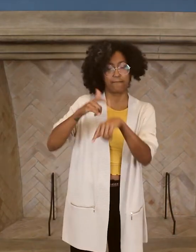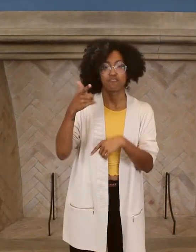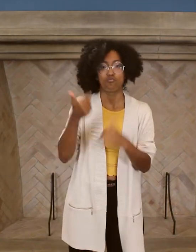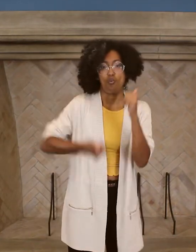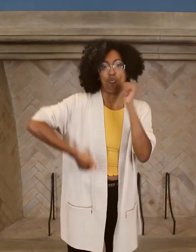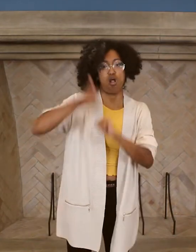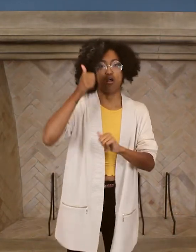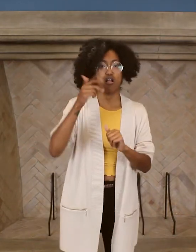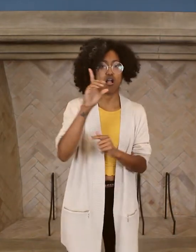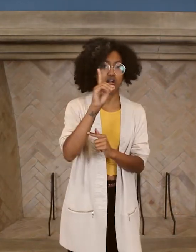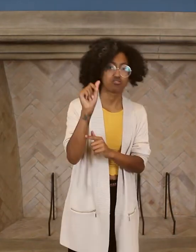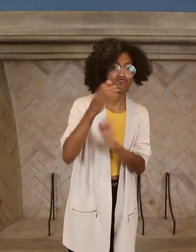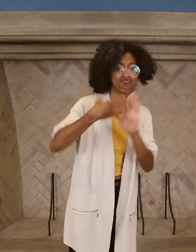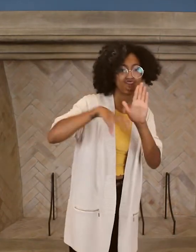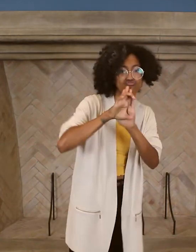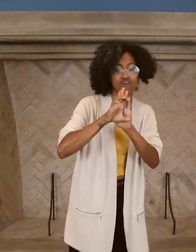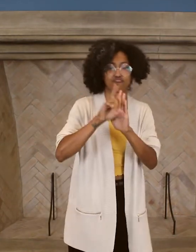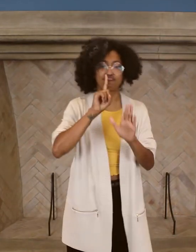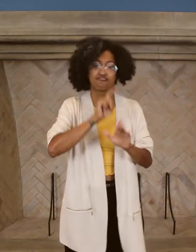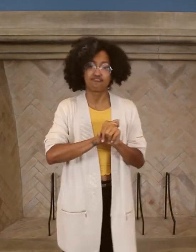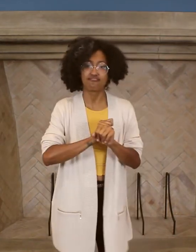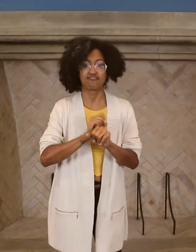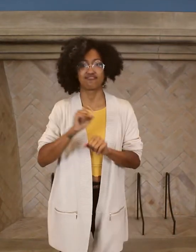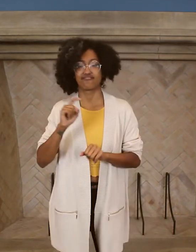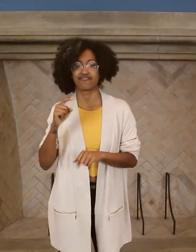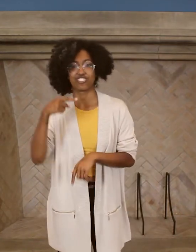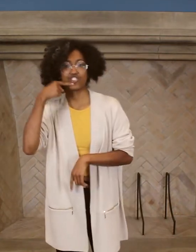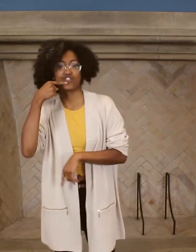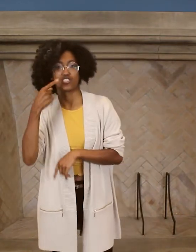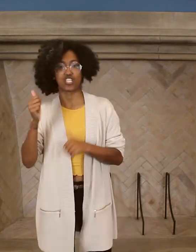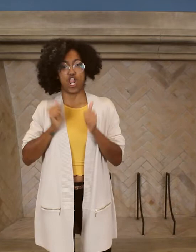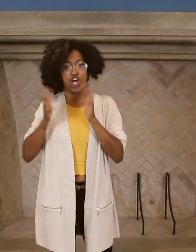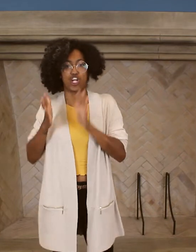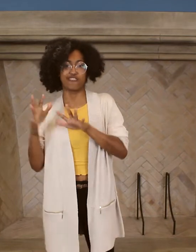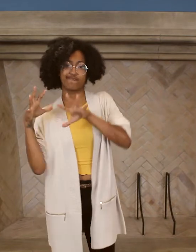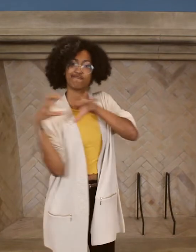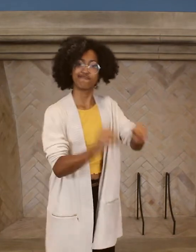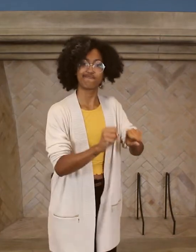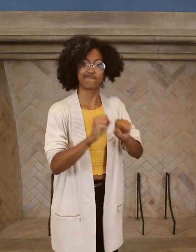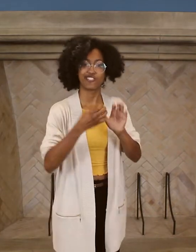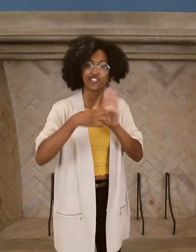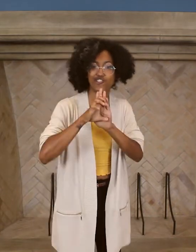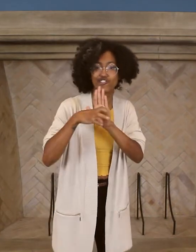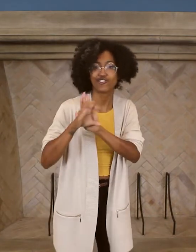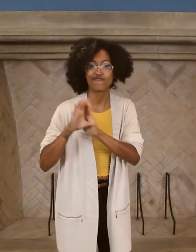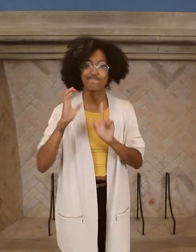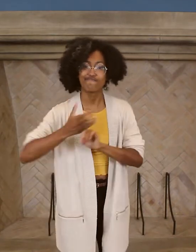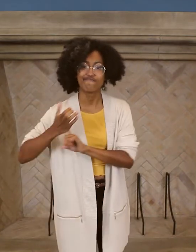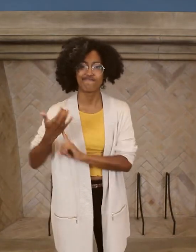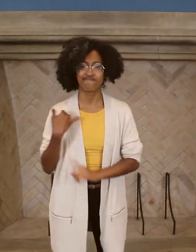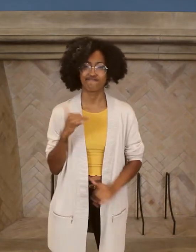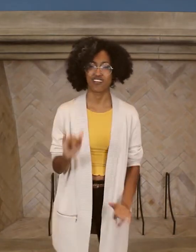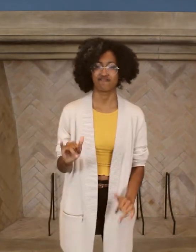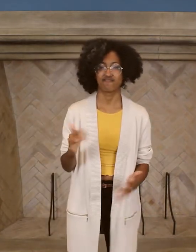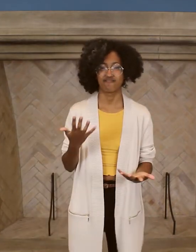blind? And during that time, most disabled roles and characters in movies were taken